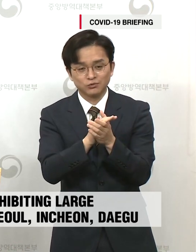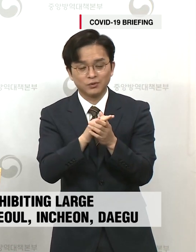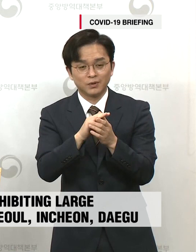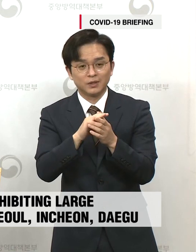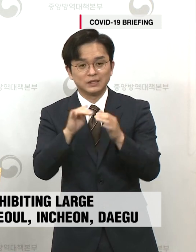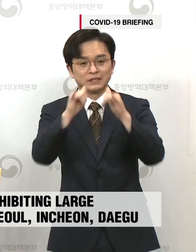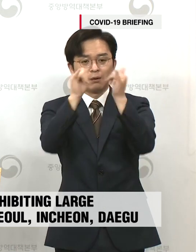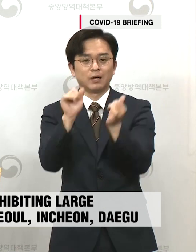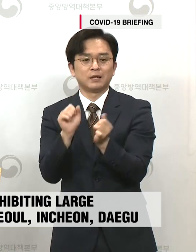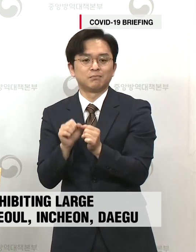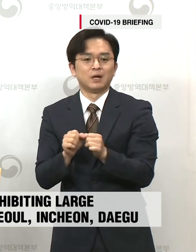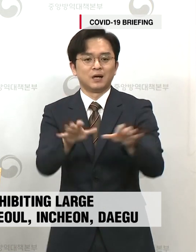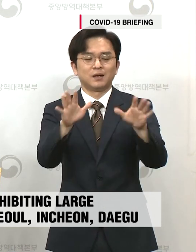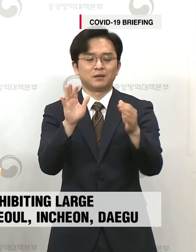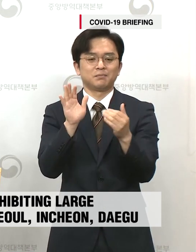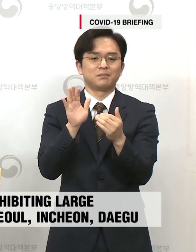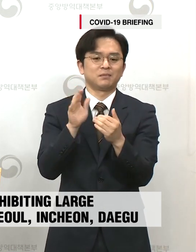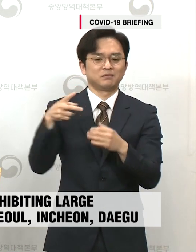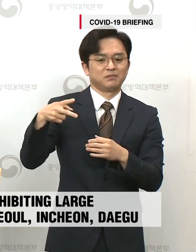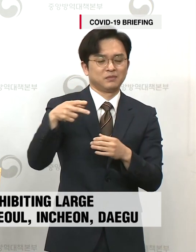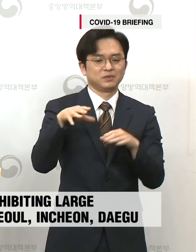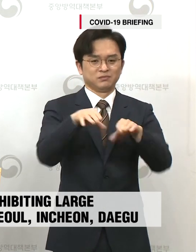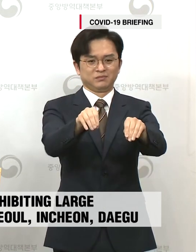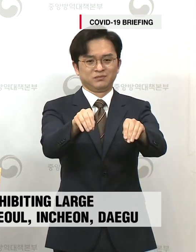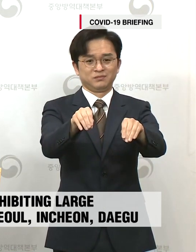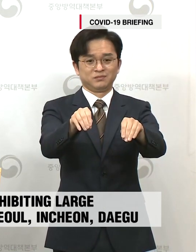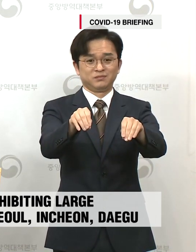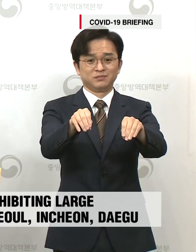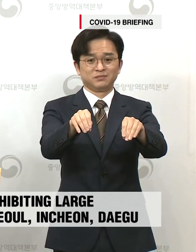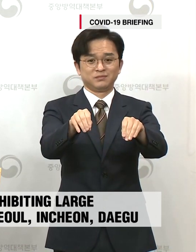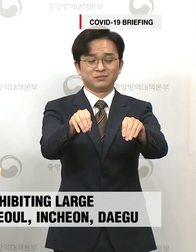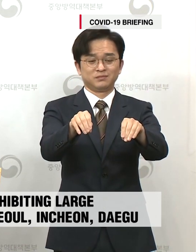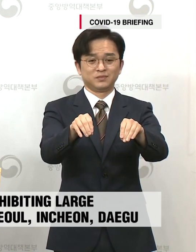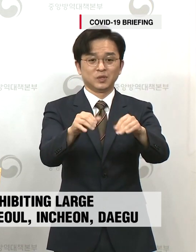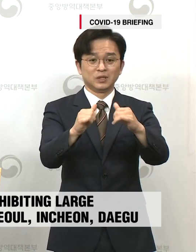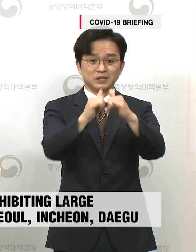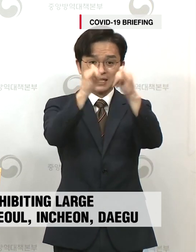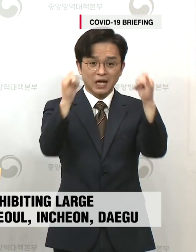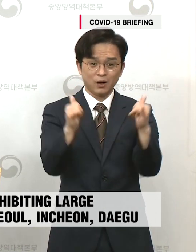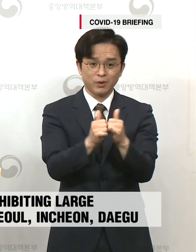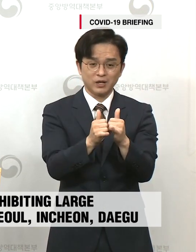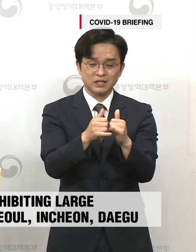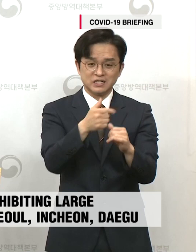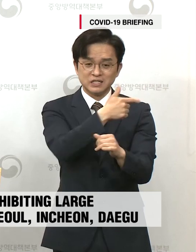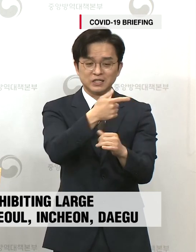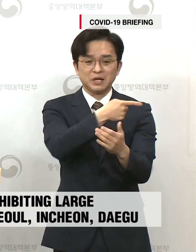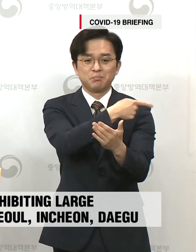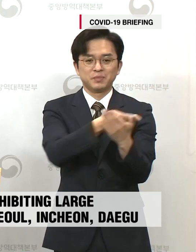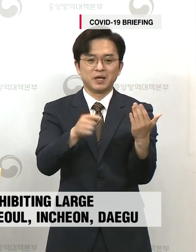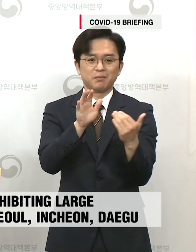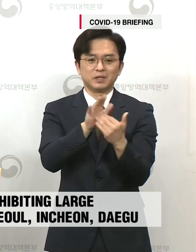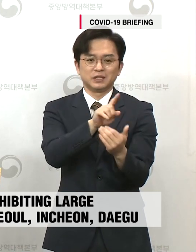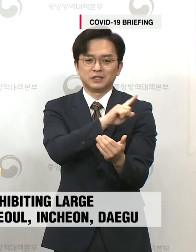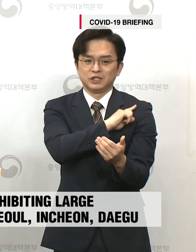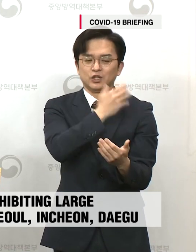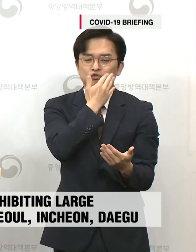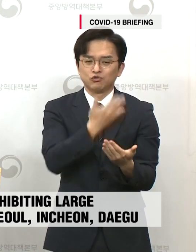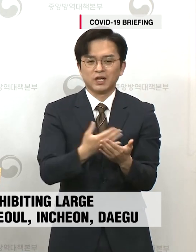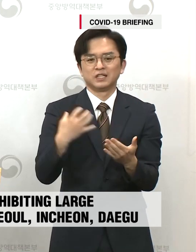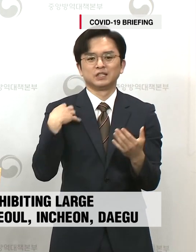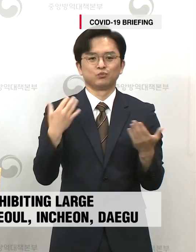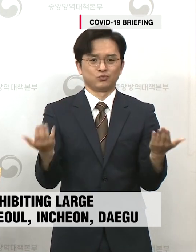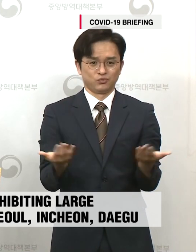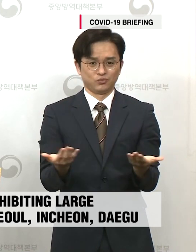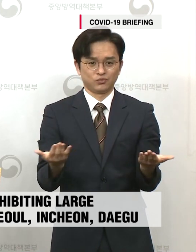age to disconnect the chains of secondary and tertiary infections to lead to